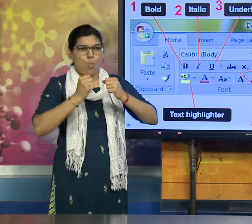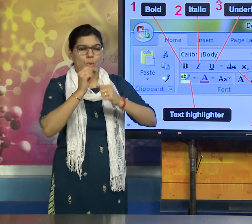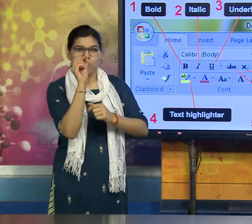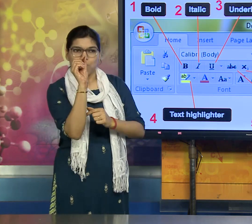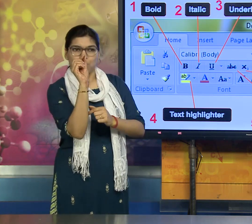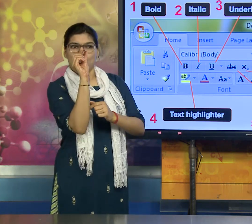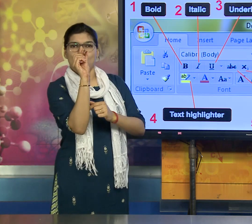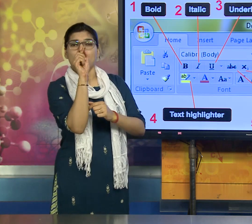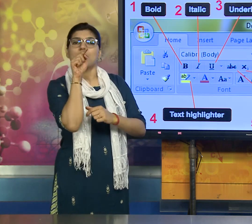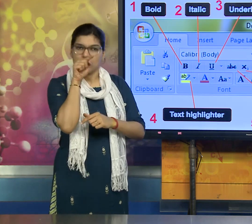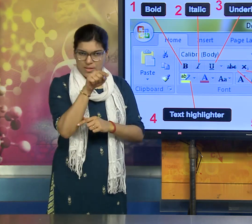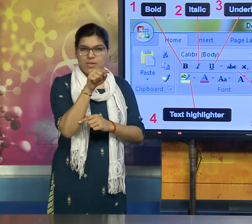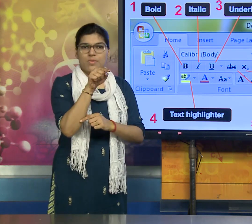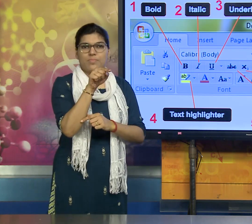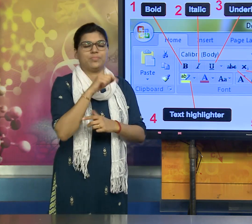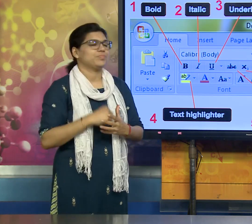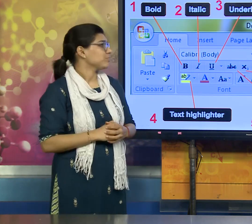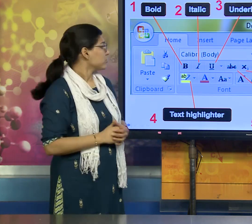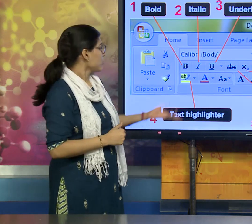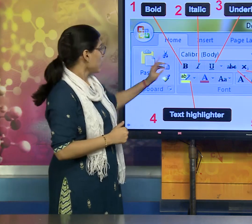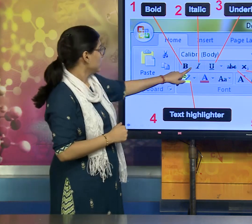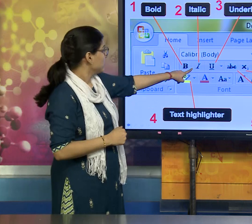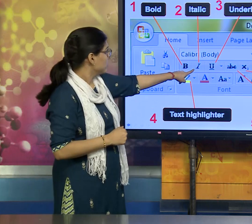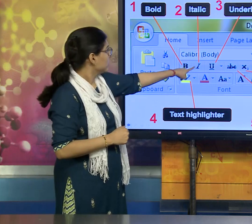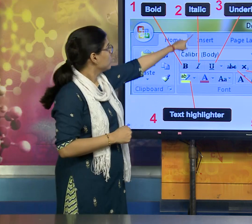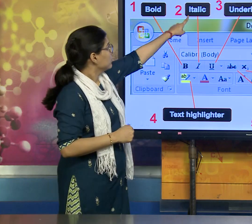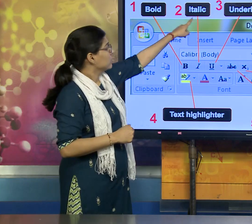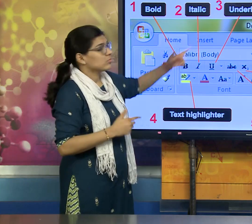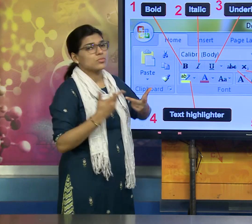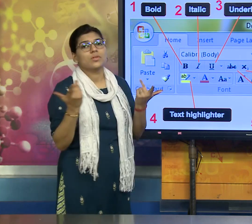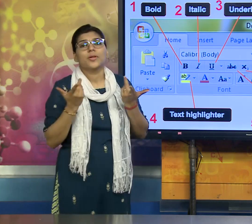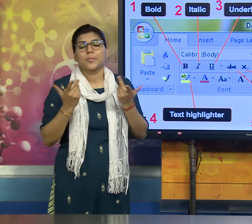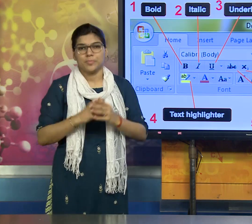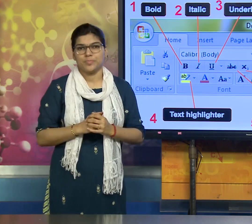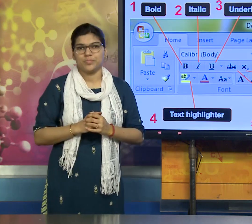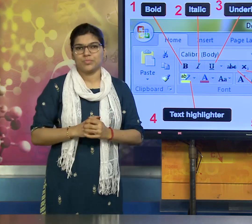You want text to be in bold size.